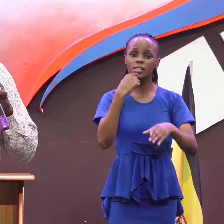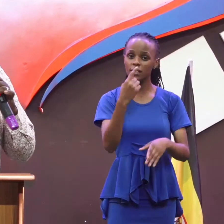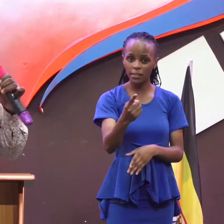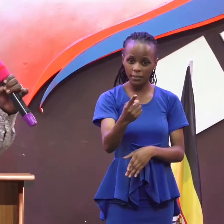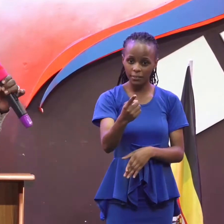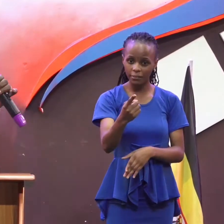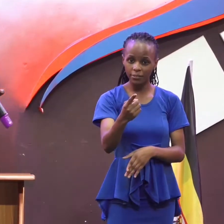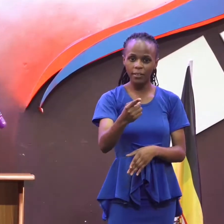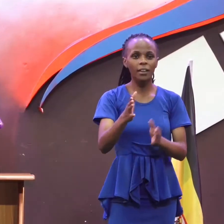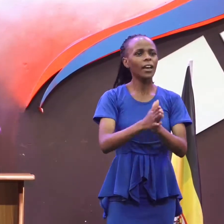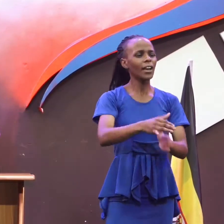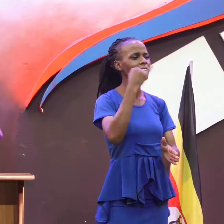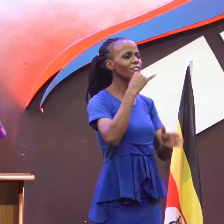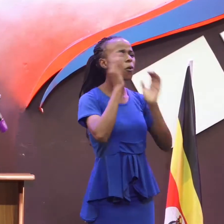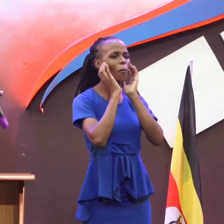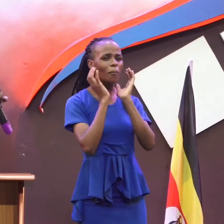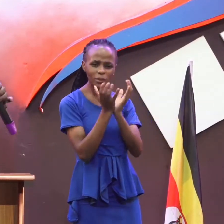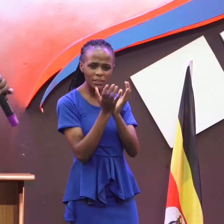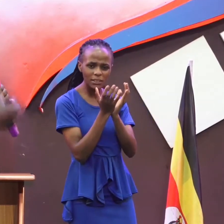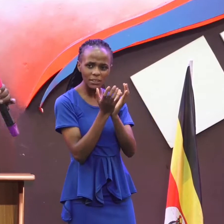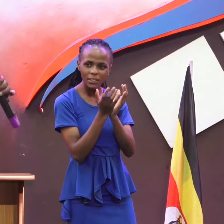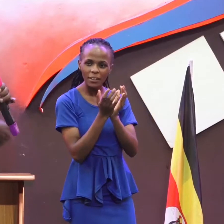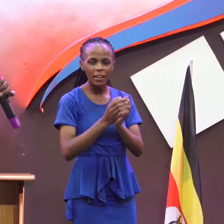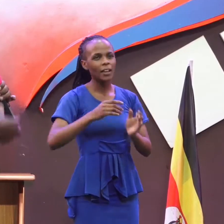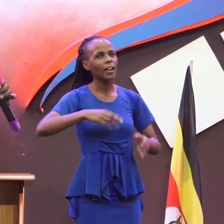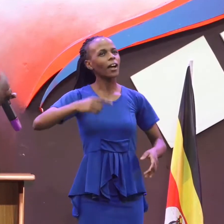Lord who says, and said unto Moses,